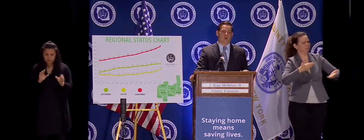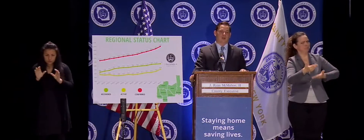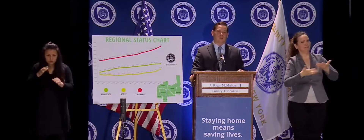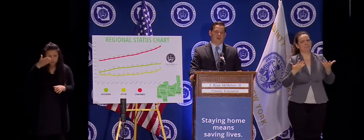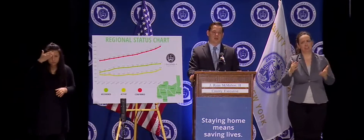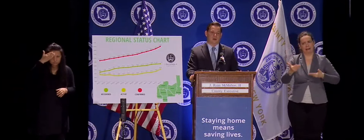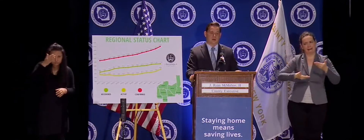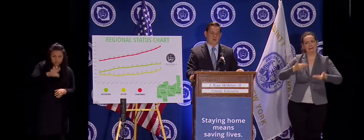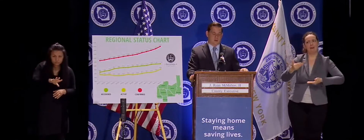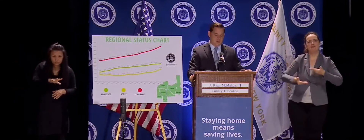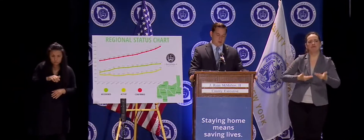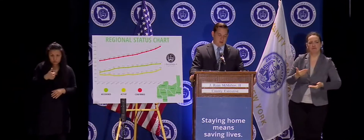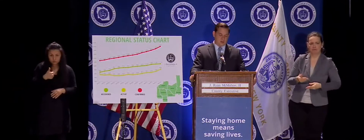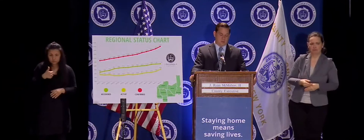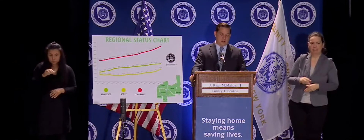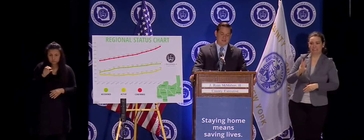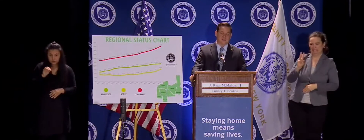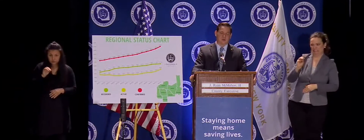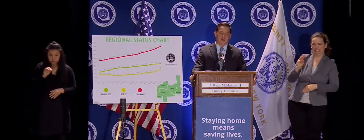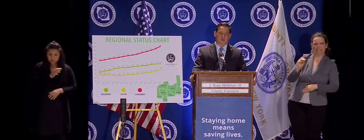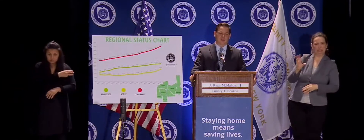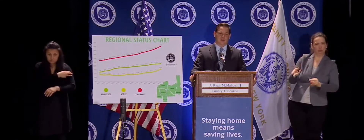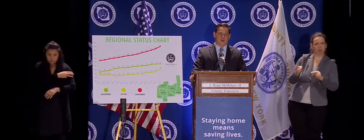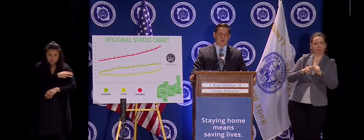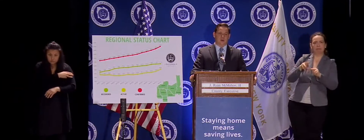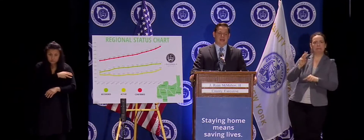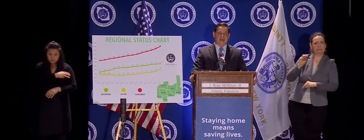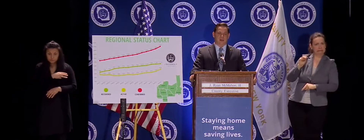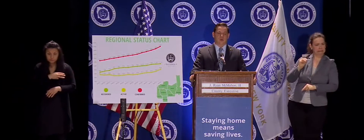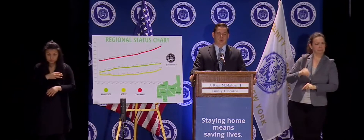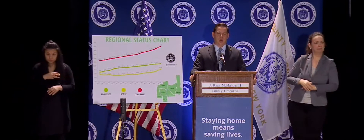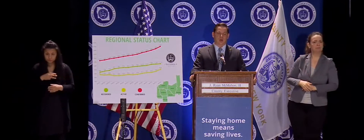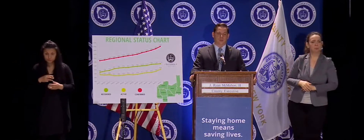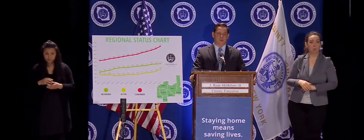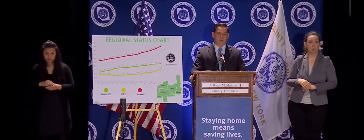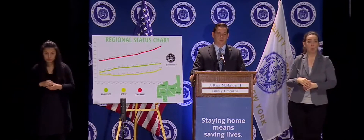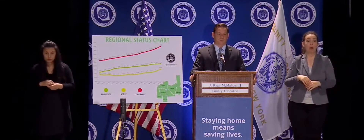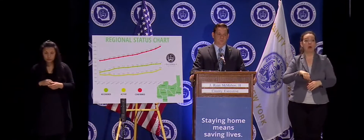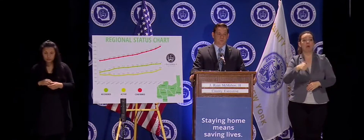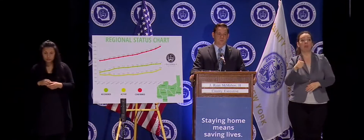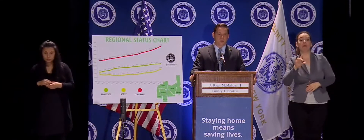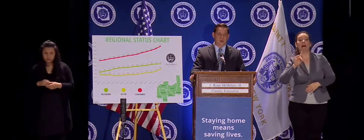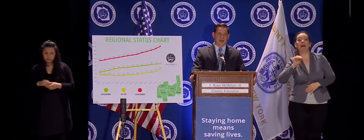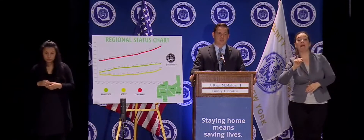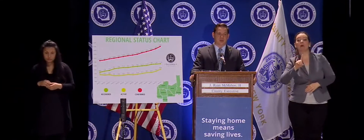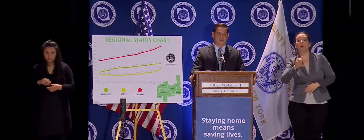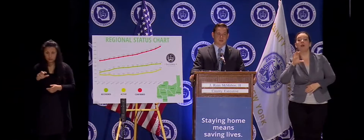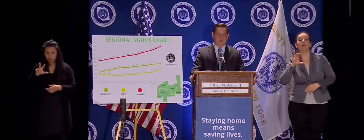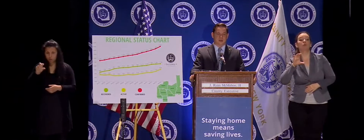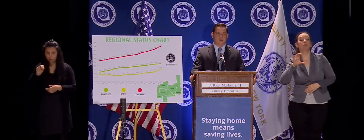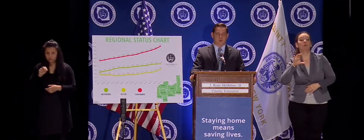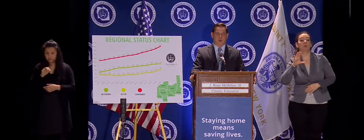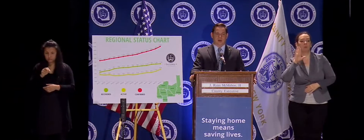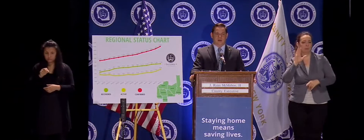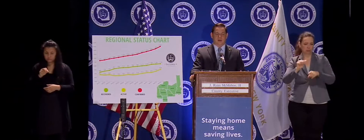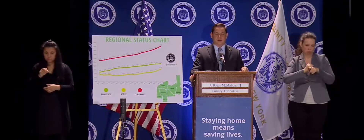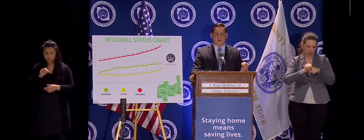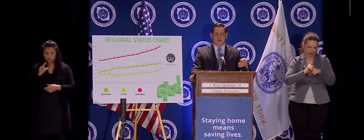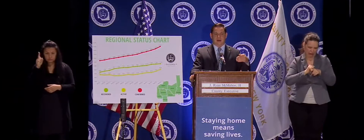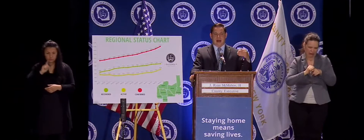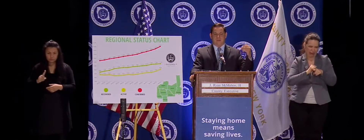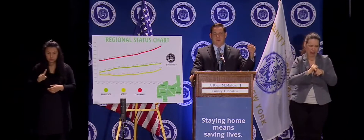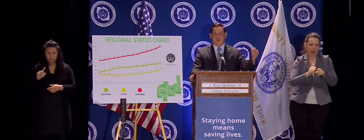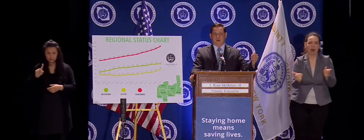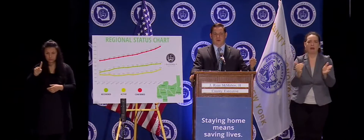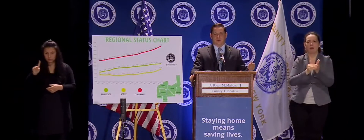We've cross-trained another, are in the process of cross-training another 80 to 100 people on tracing. So when the